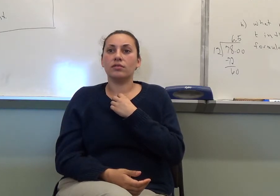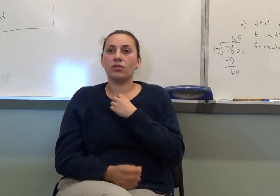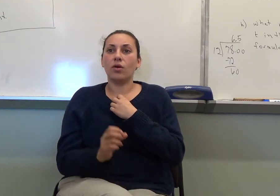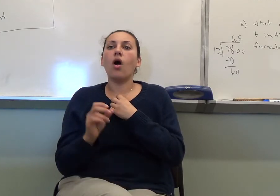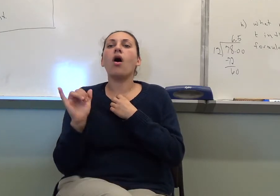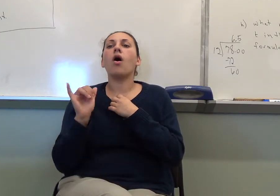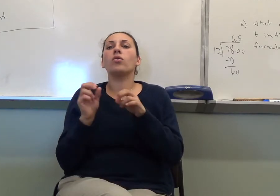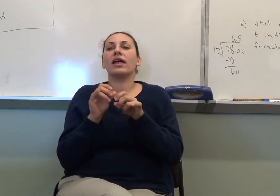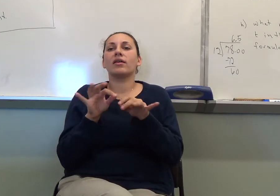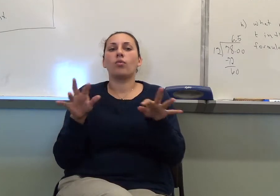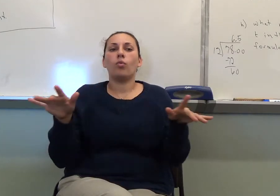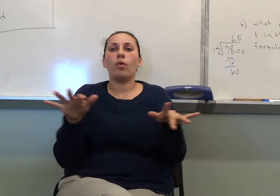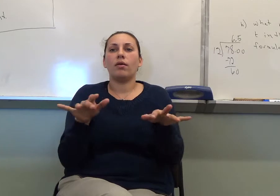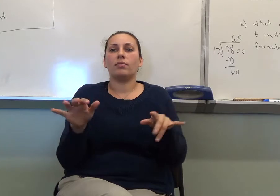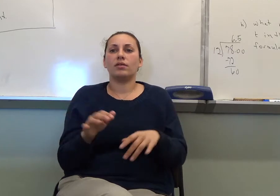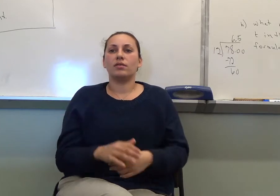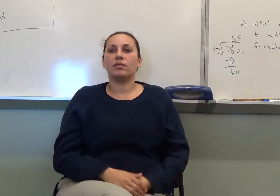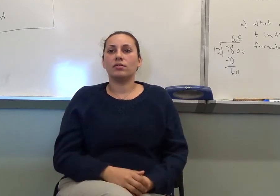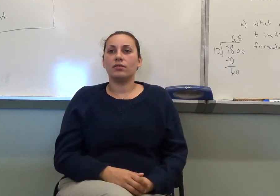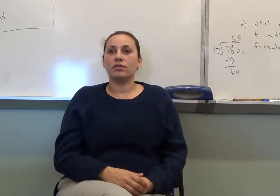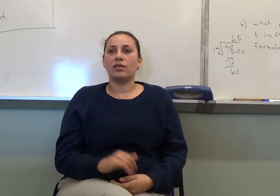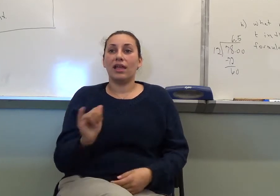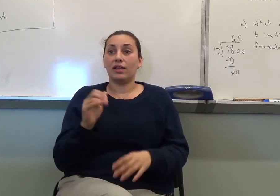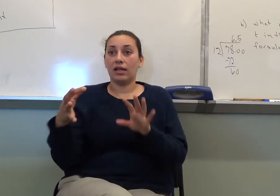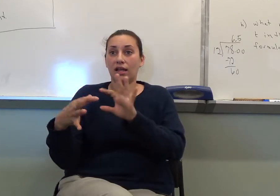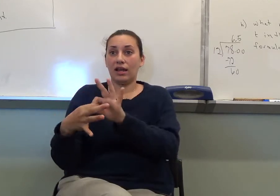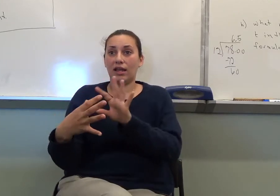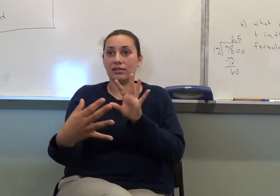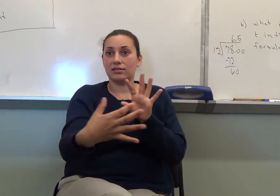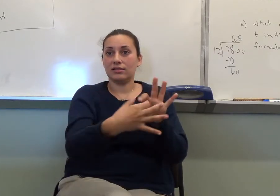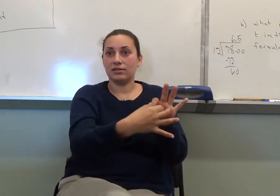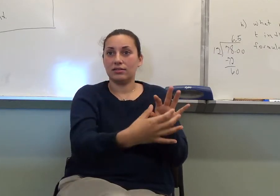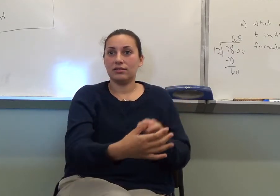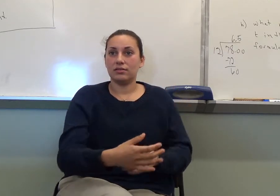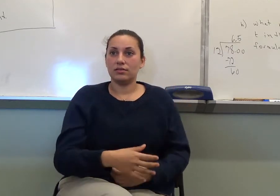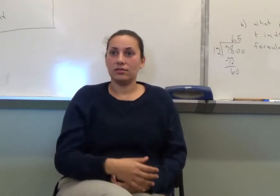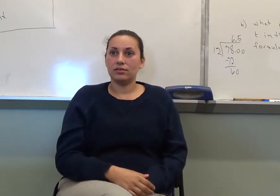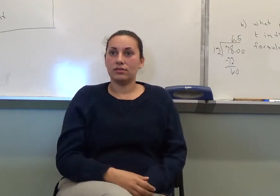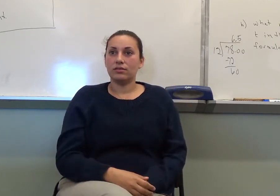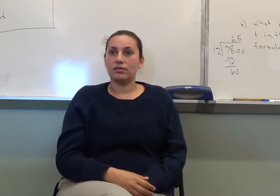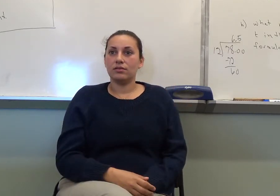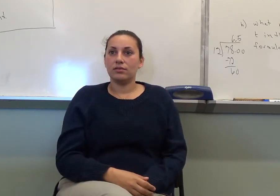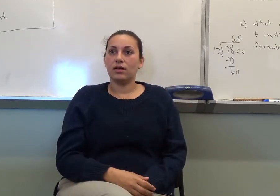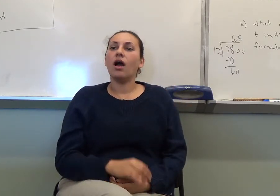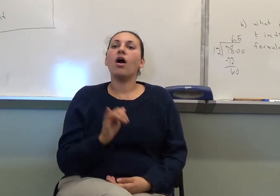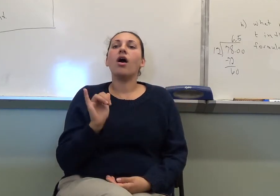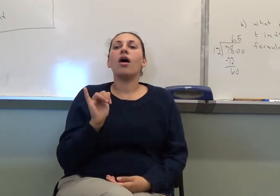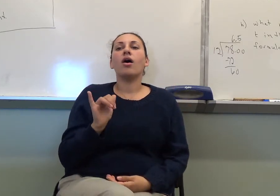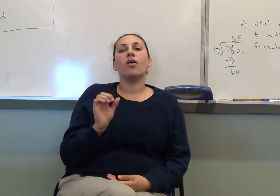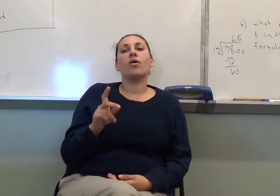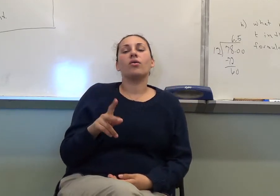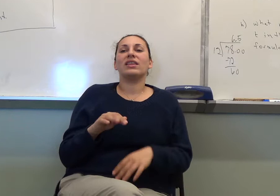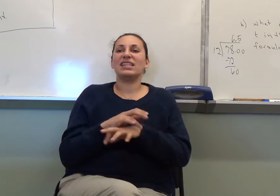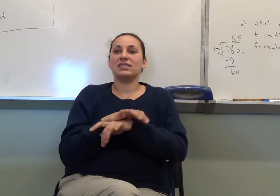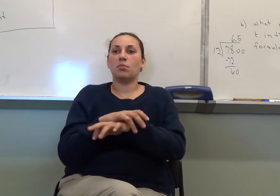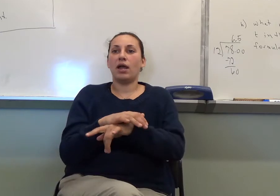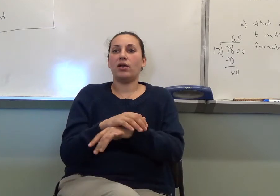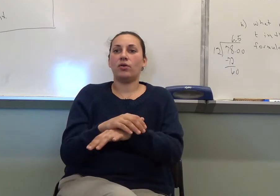at a certain rate. Okay, the calculations, you can do it, but it's going to take you a while. And before the days of